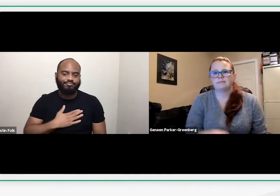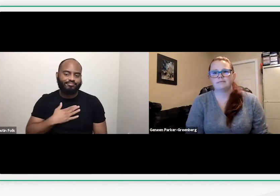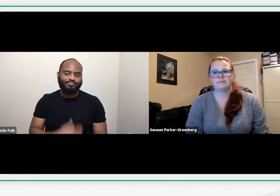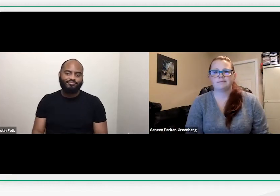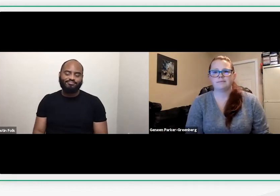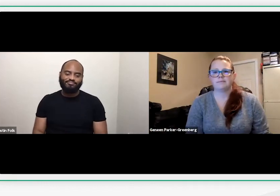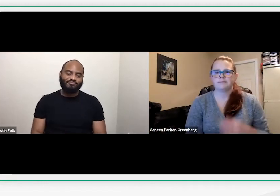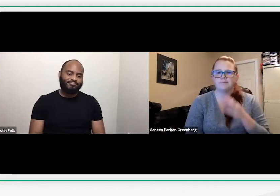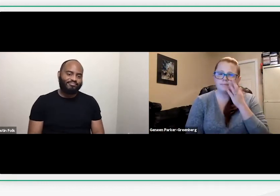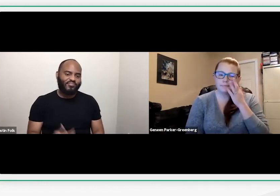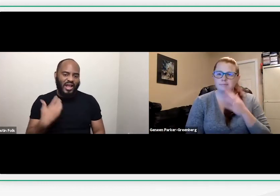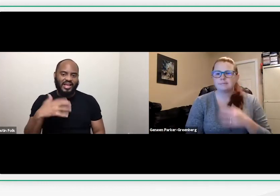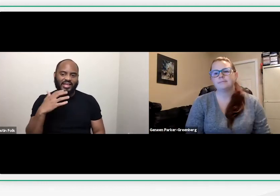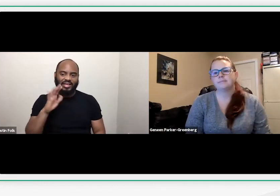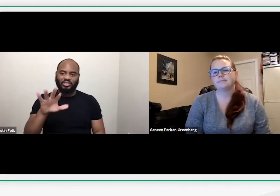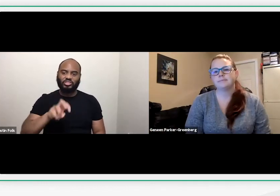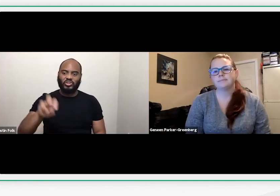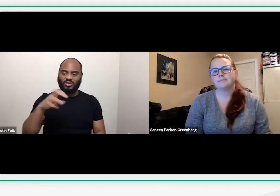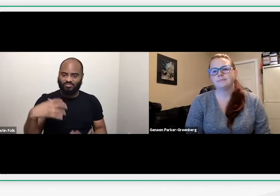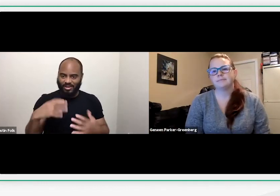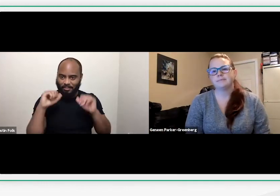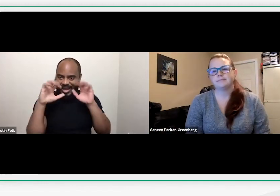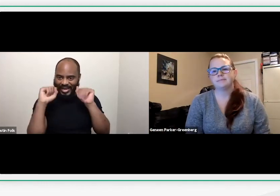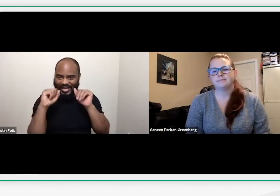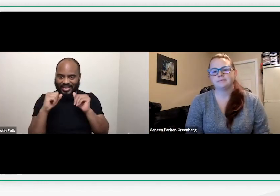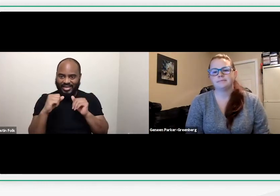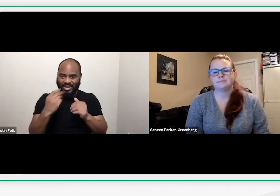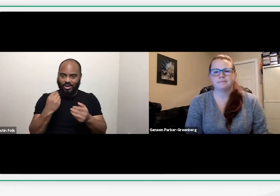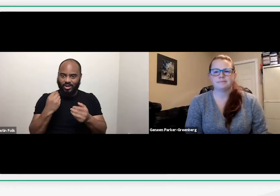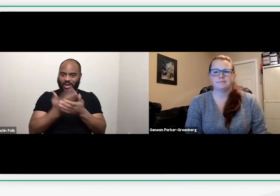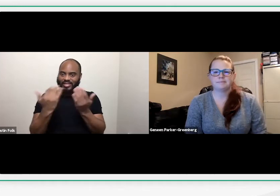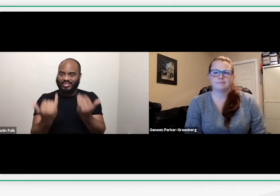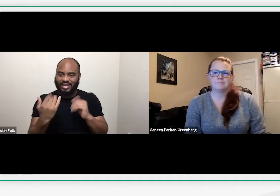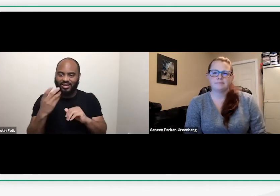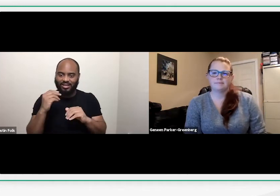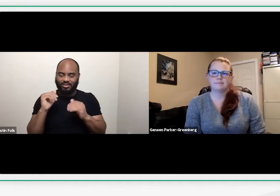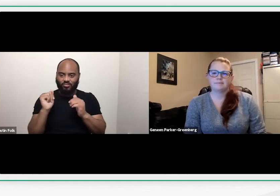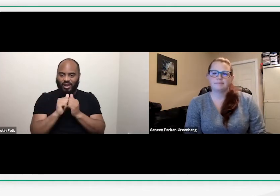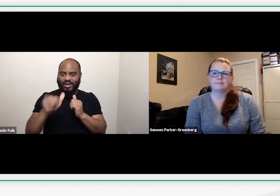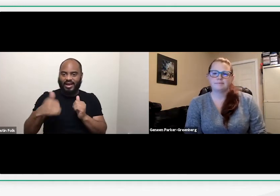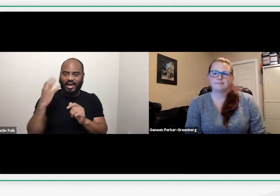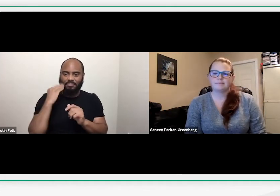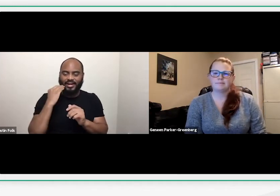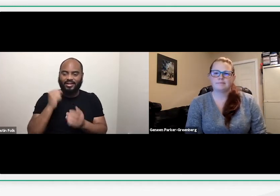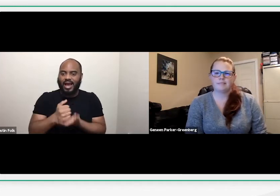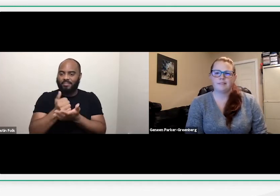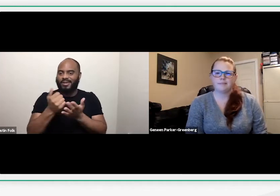Janine, thank you so much for mentioning that to us. It's very appreciated tonight that you are here.